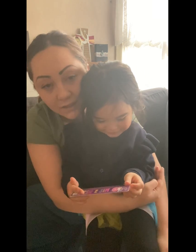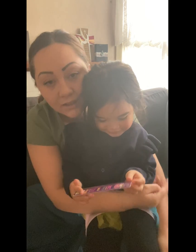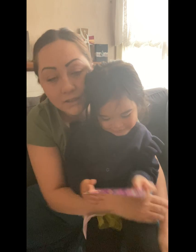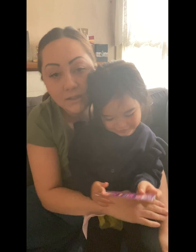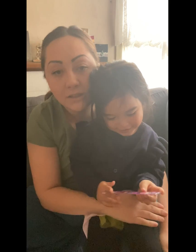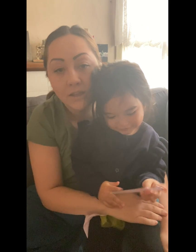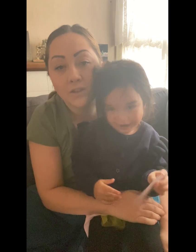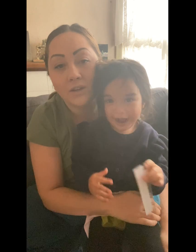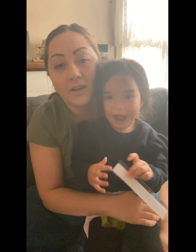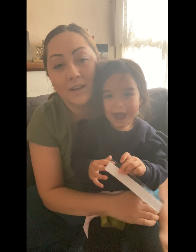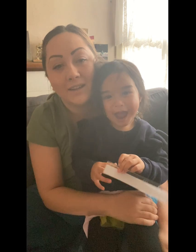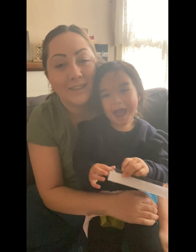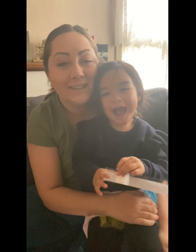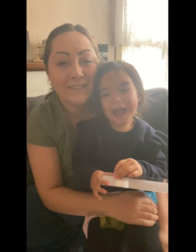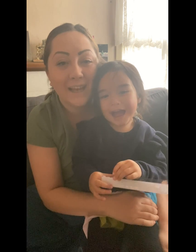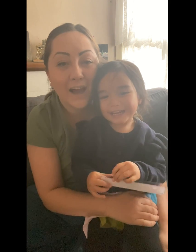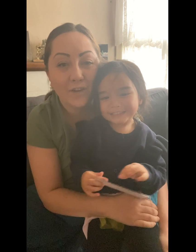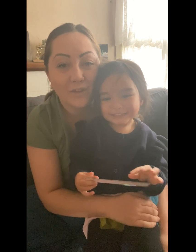Te ataha. Te Aroha.